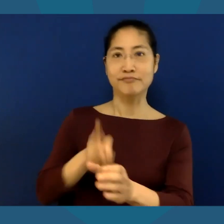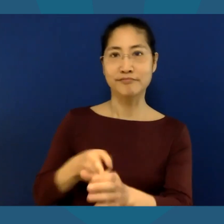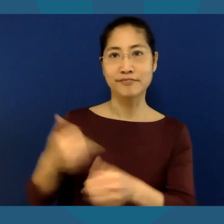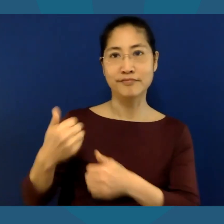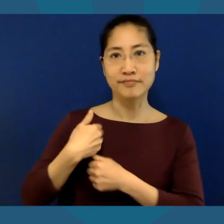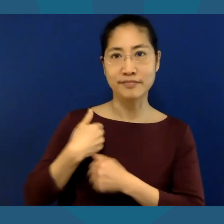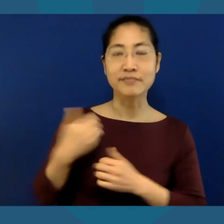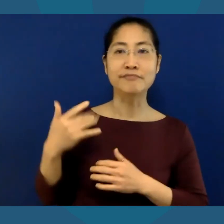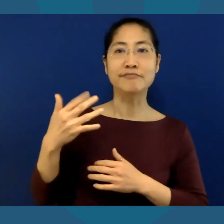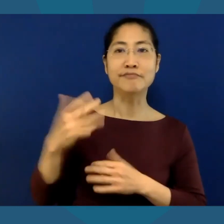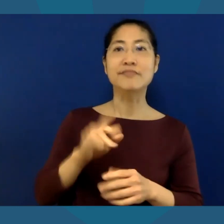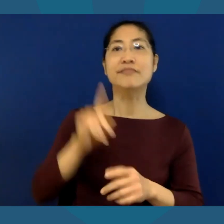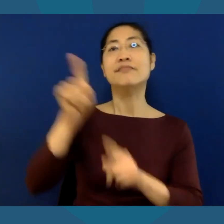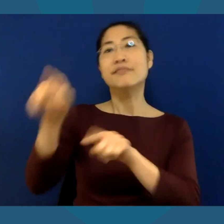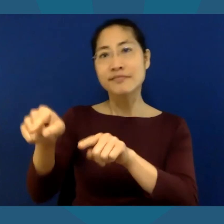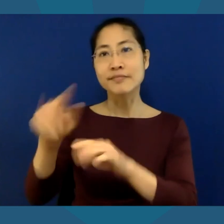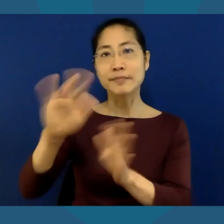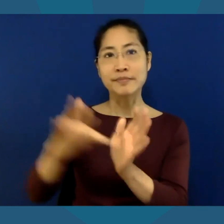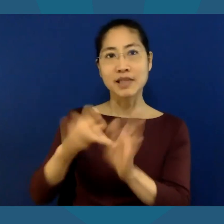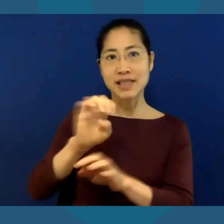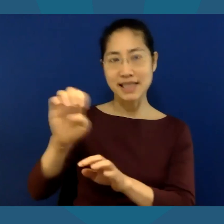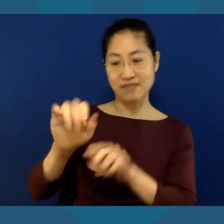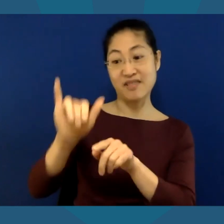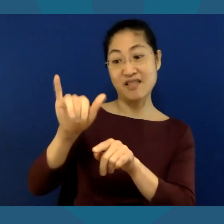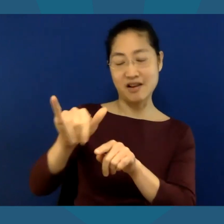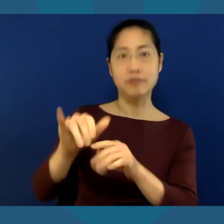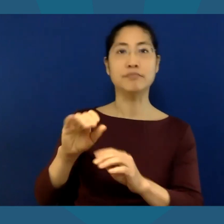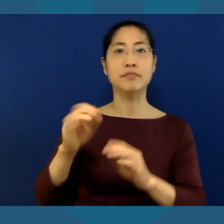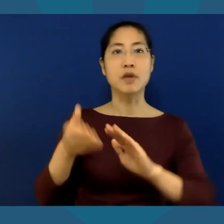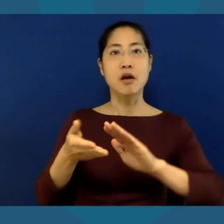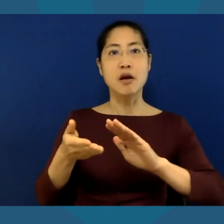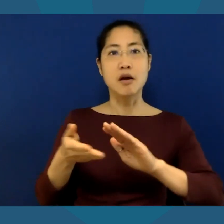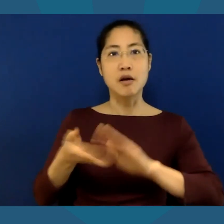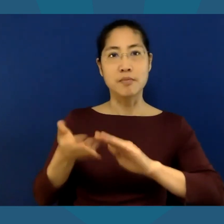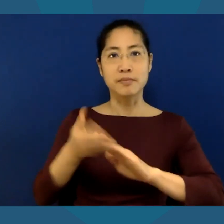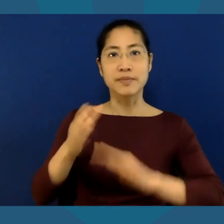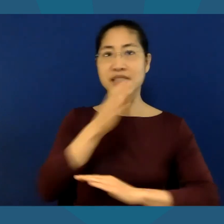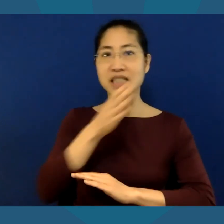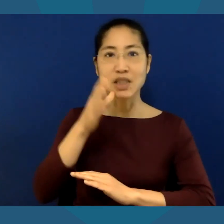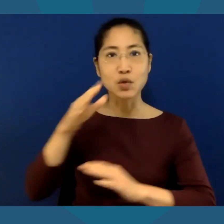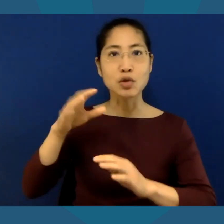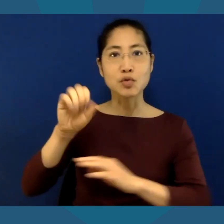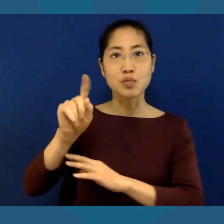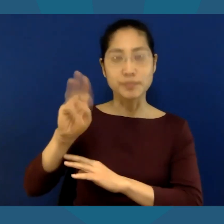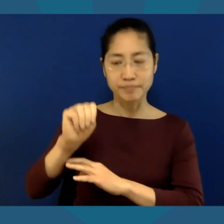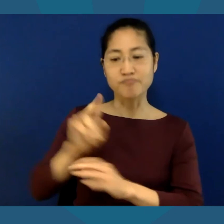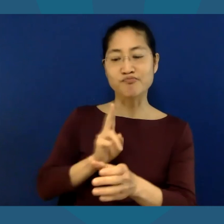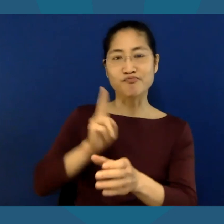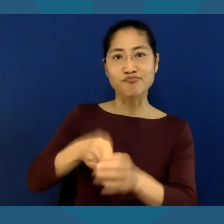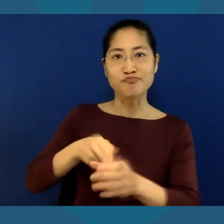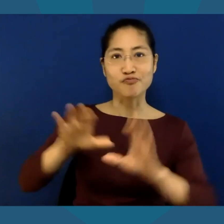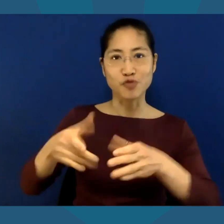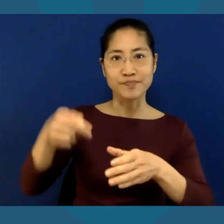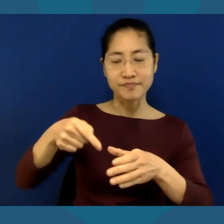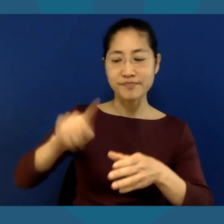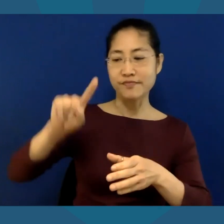Upon graduating from Nogales High School in 1989, I enlisted in the U.S. Army and later served in the